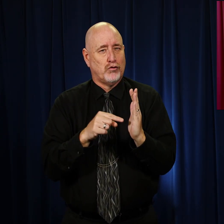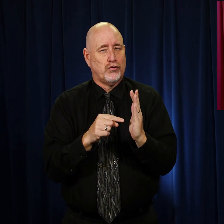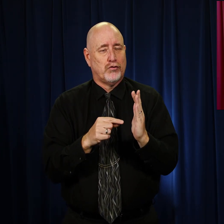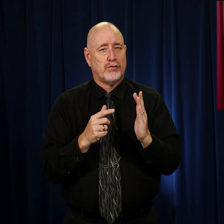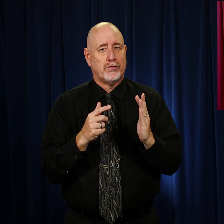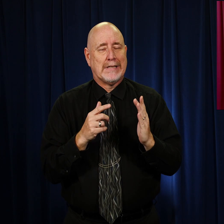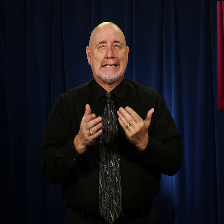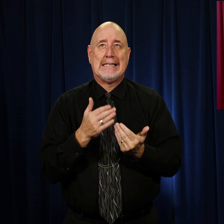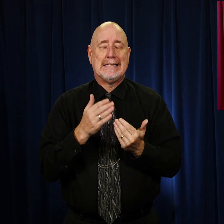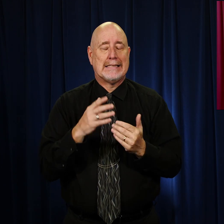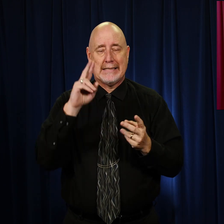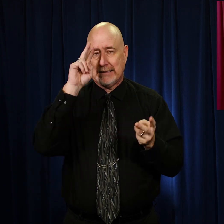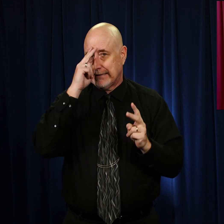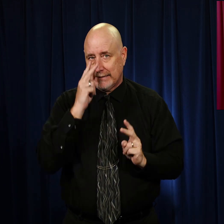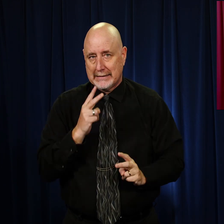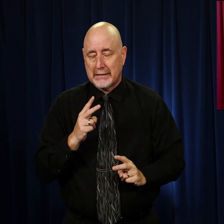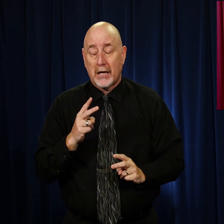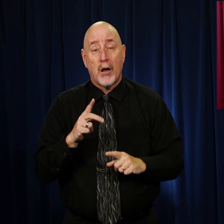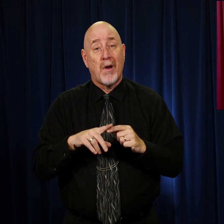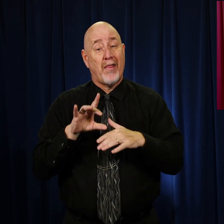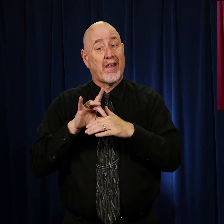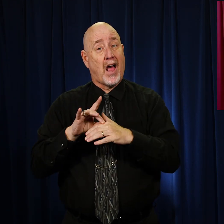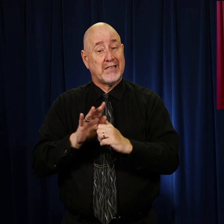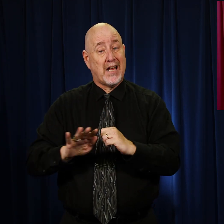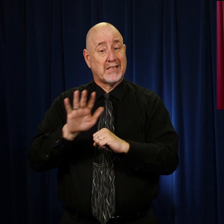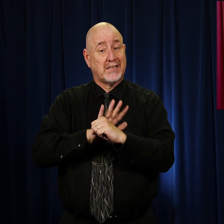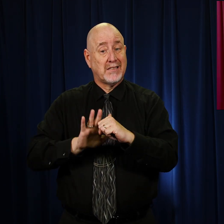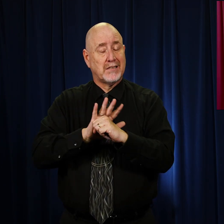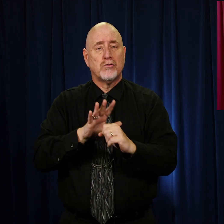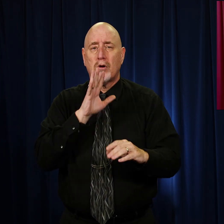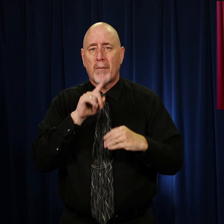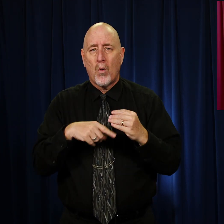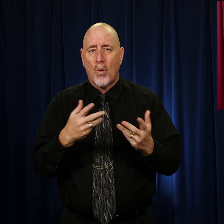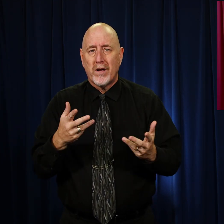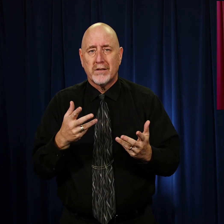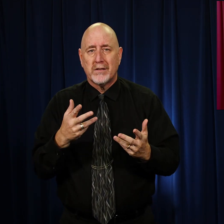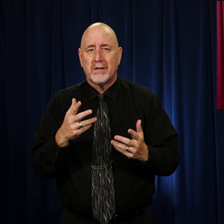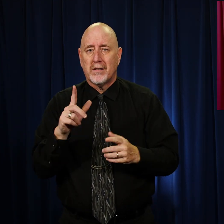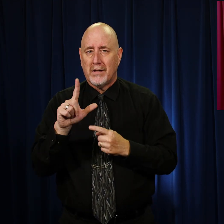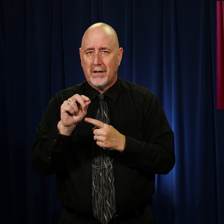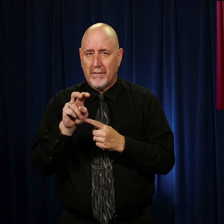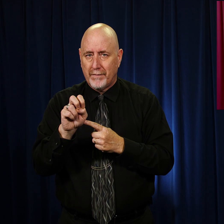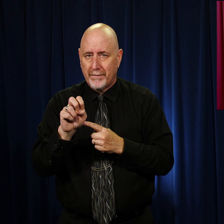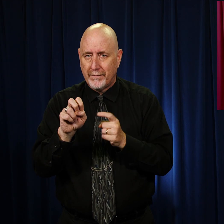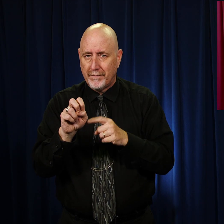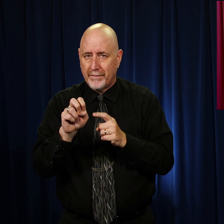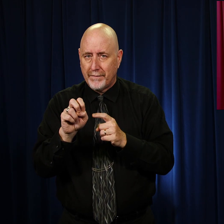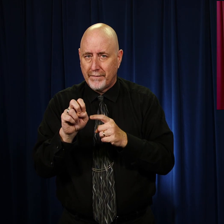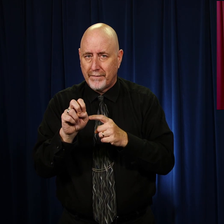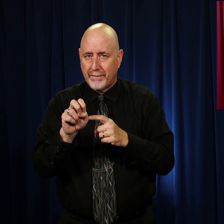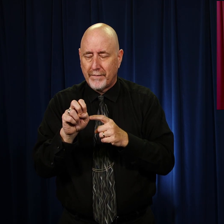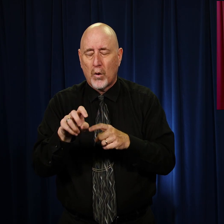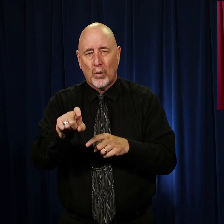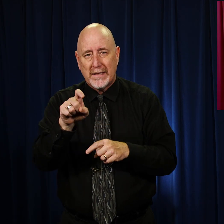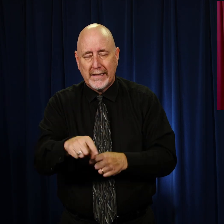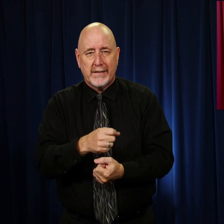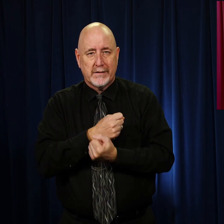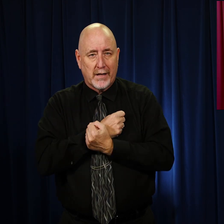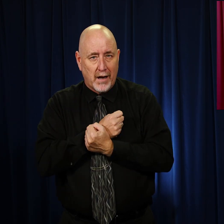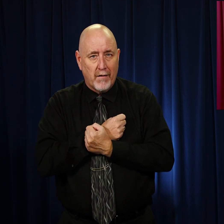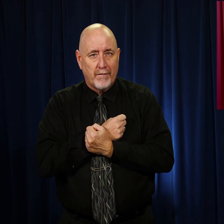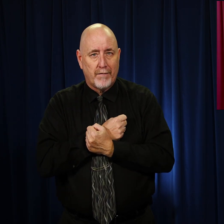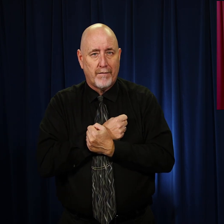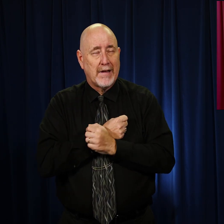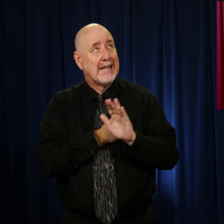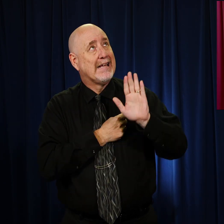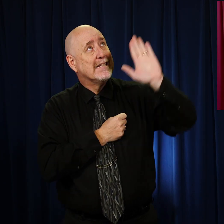that's easily misunderstood, but in the context, what's he talking about? He's talking about love. We need to love